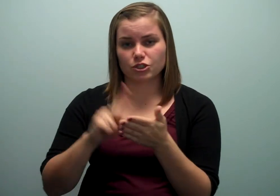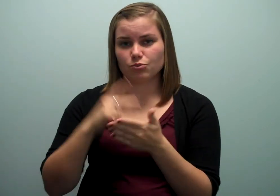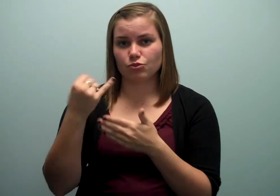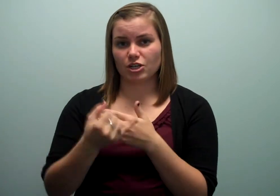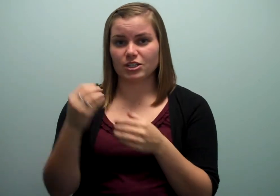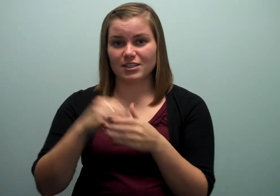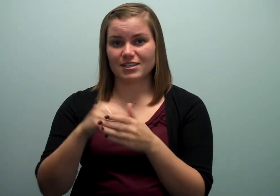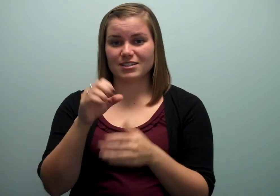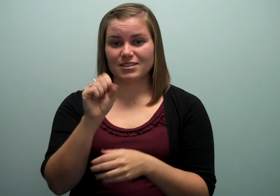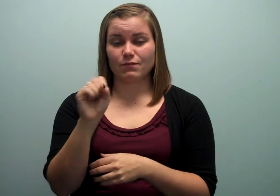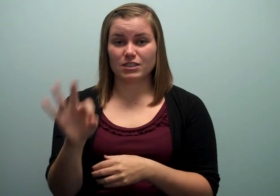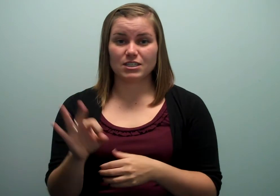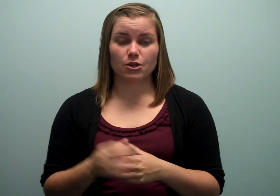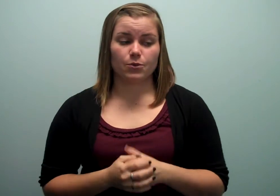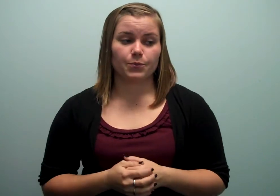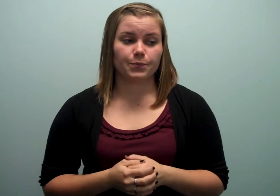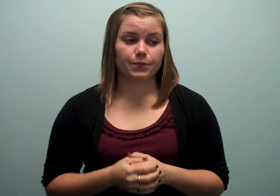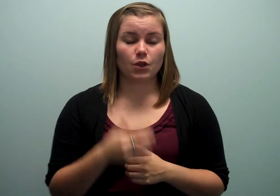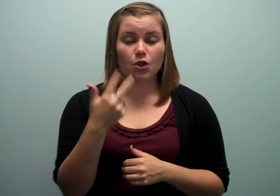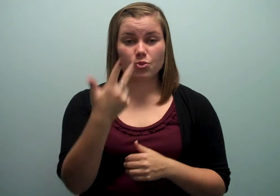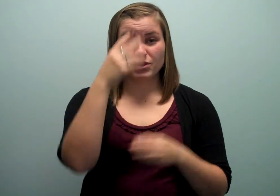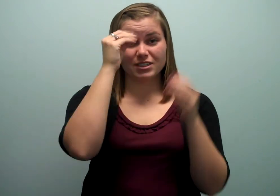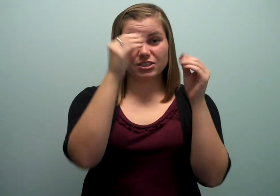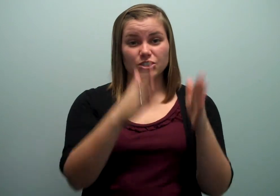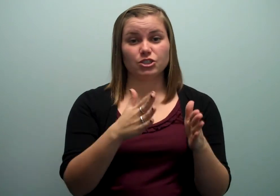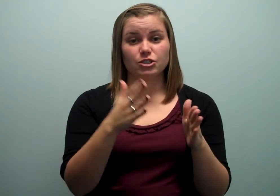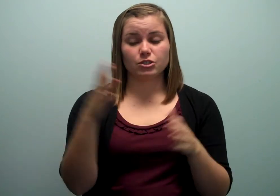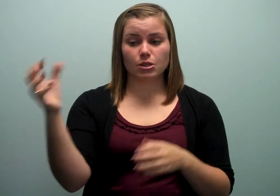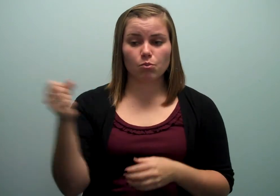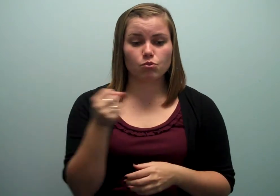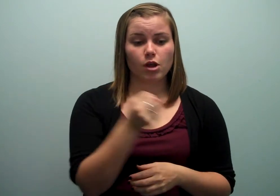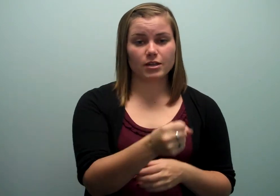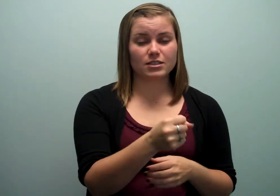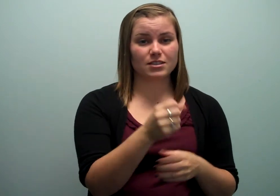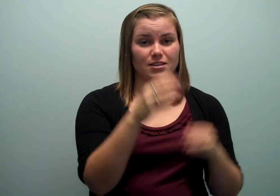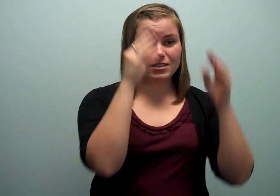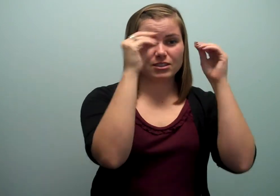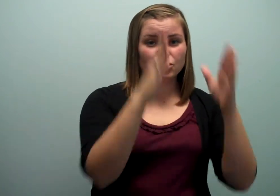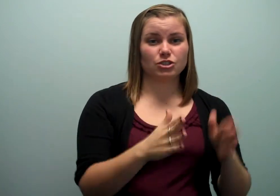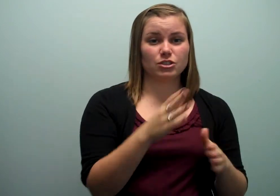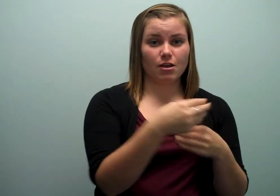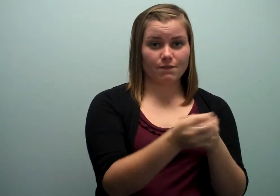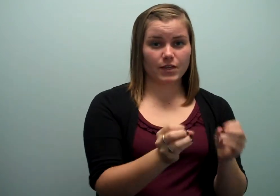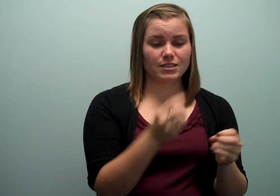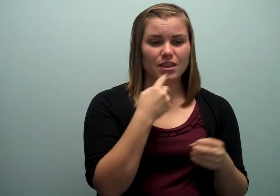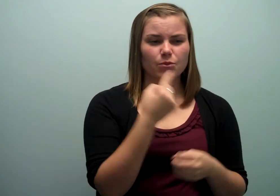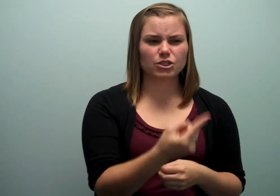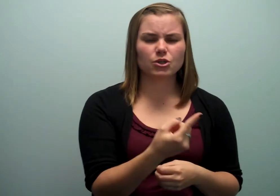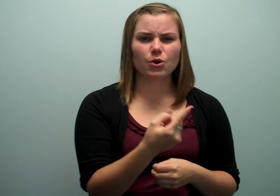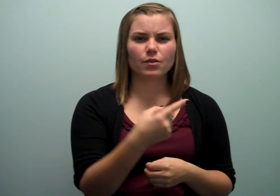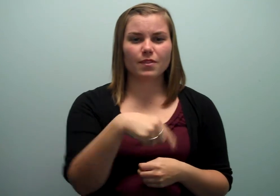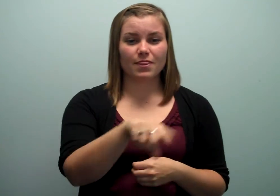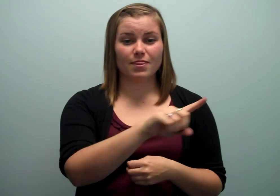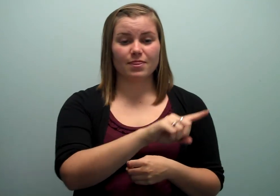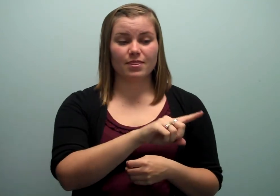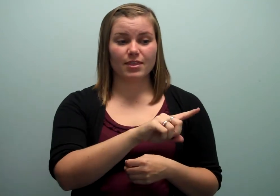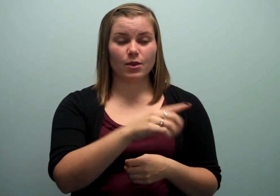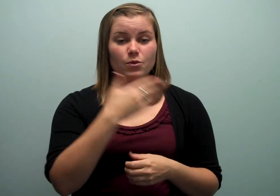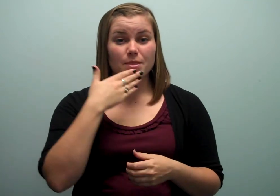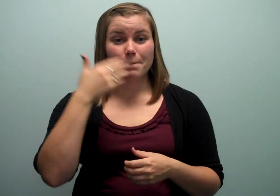Francisco. 3 teachers had been brought into the principal's office and told, "You 3 teachers are the best teachers in